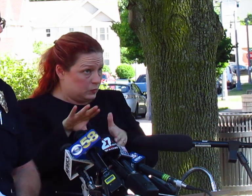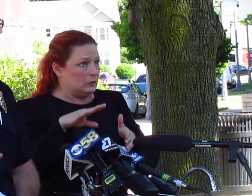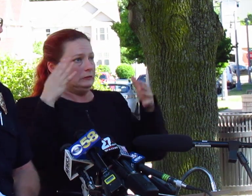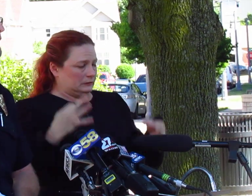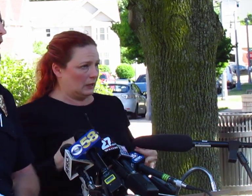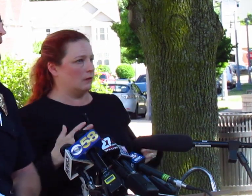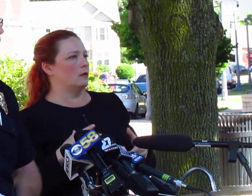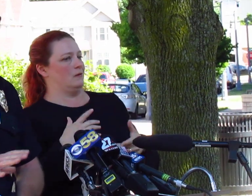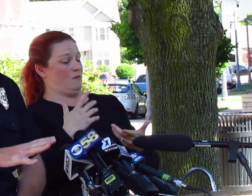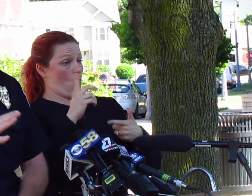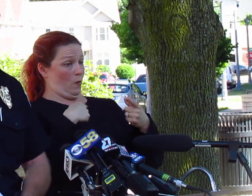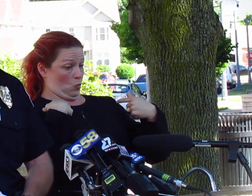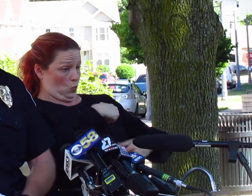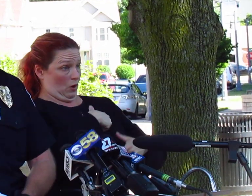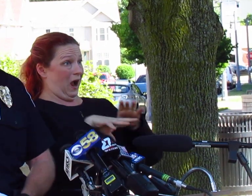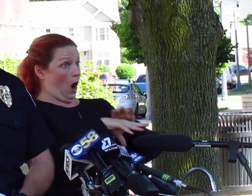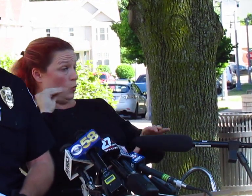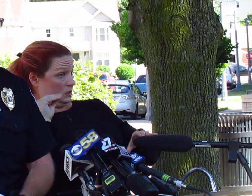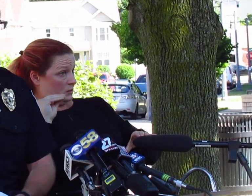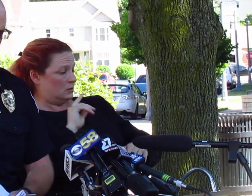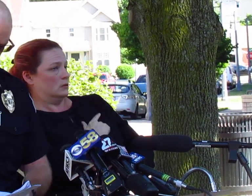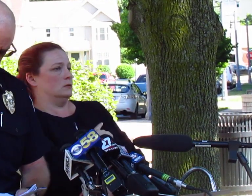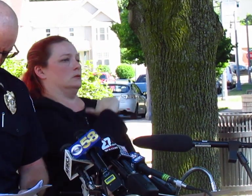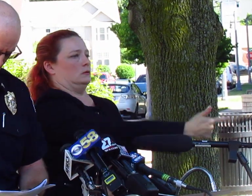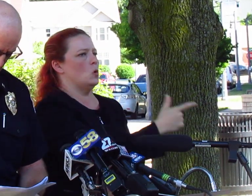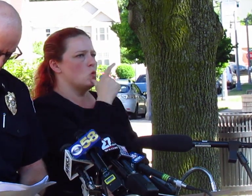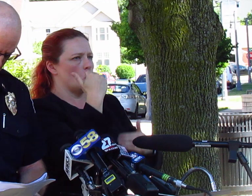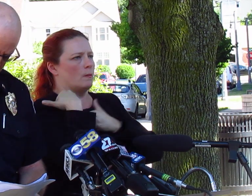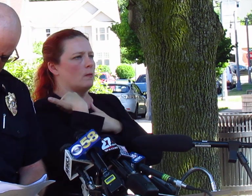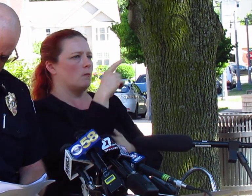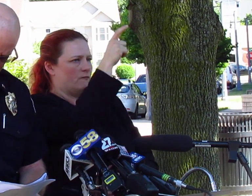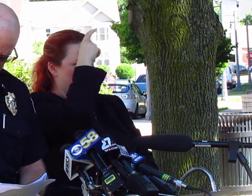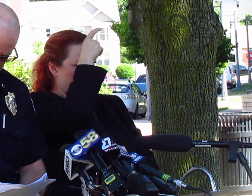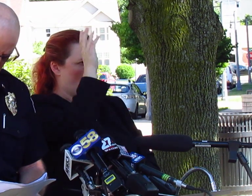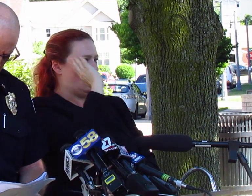that request from the fire department. We will remove ourselves, the police department, from that.